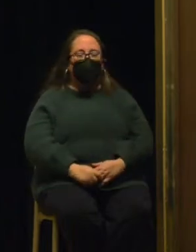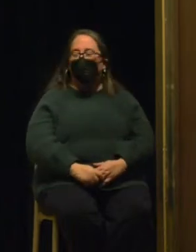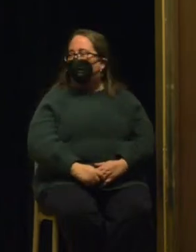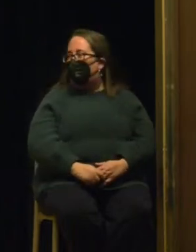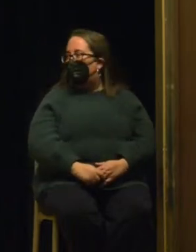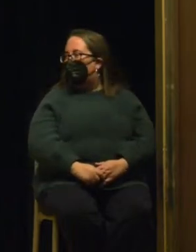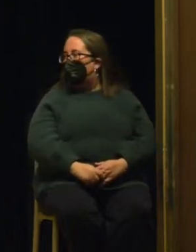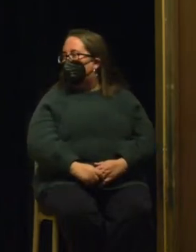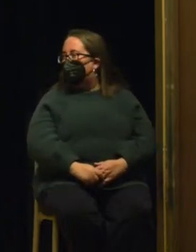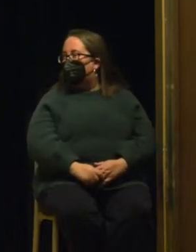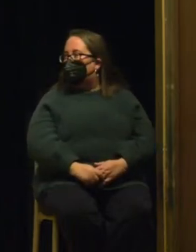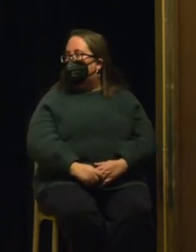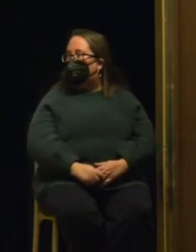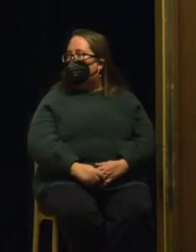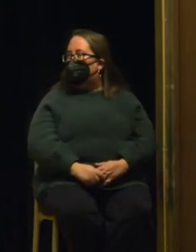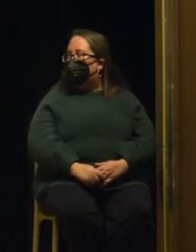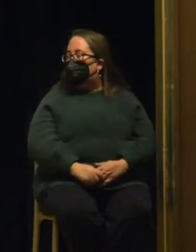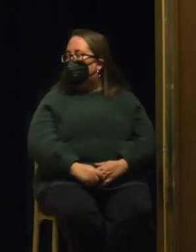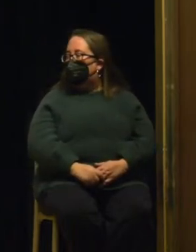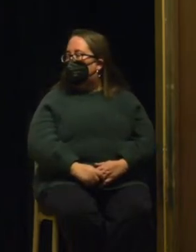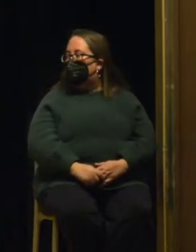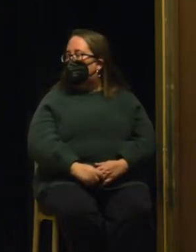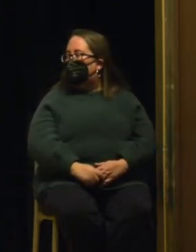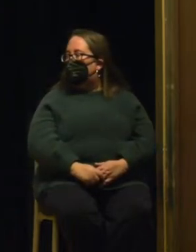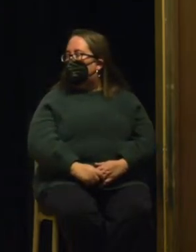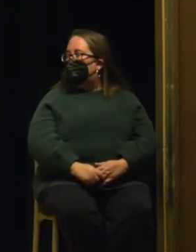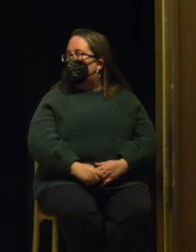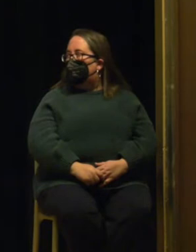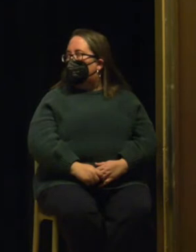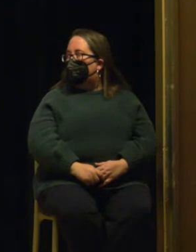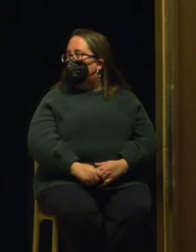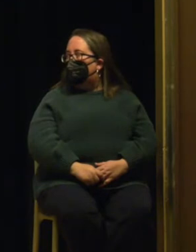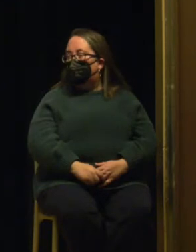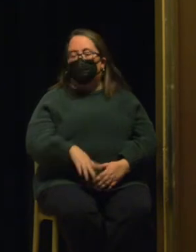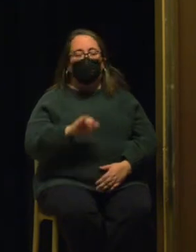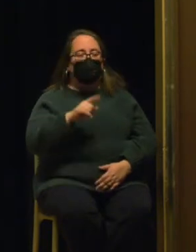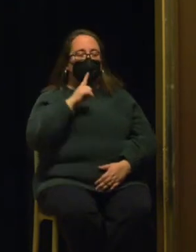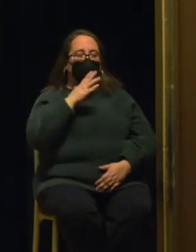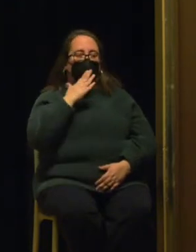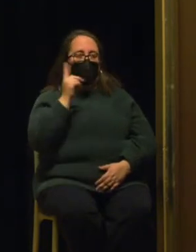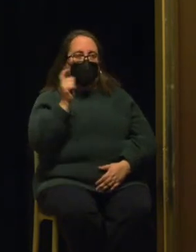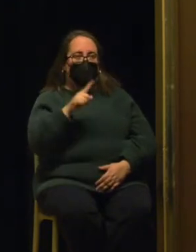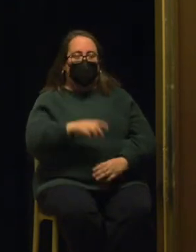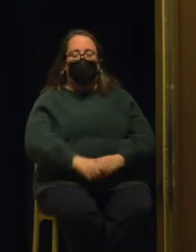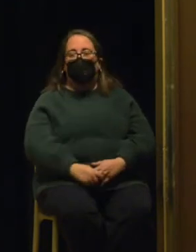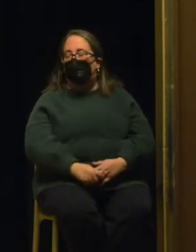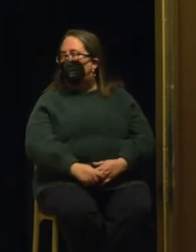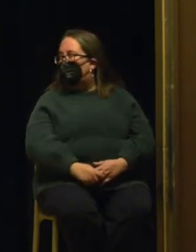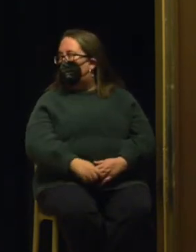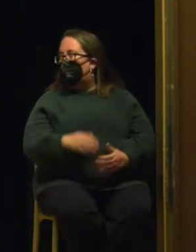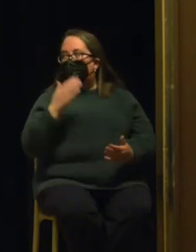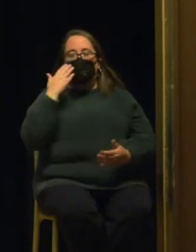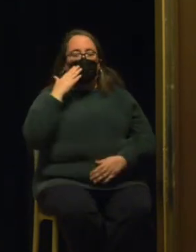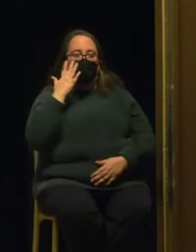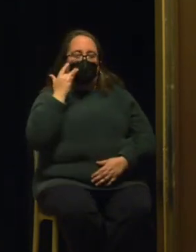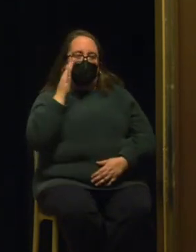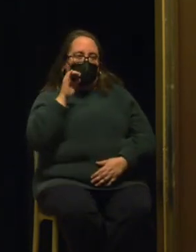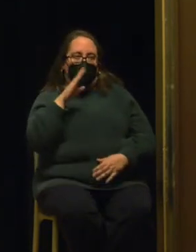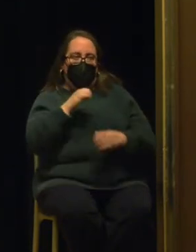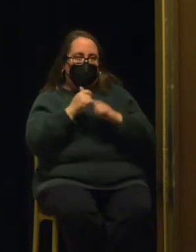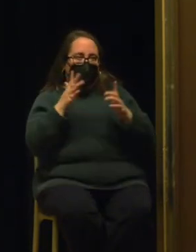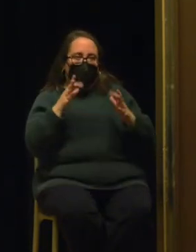But I'm just curious, take us through. Well, you know, that's a really good question, and I don't know why Bob made that